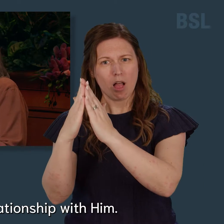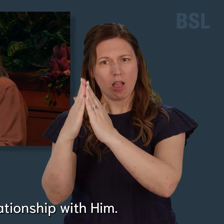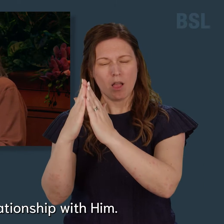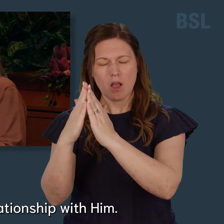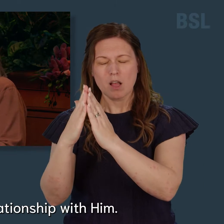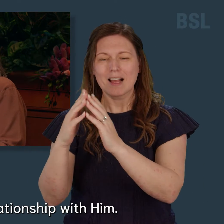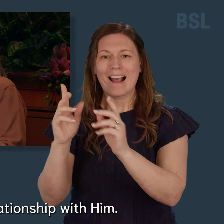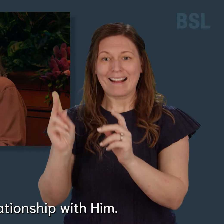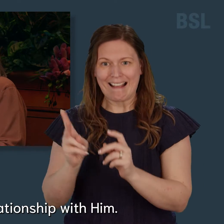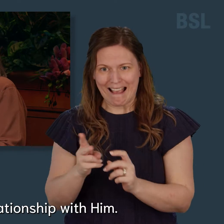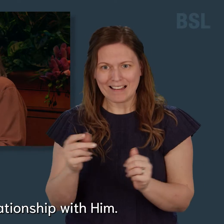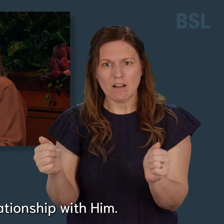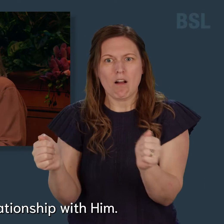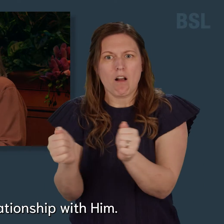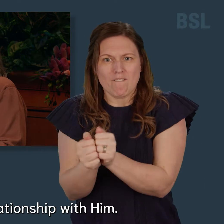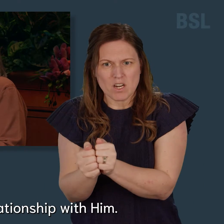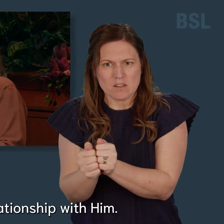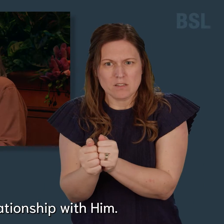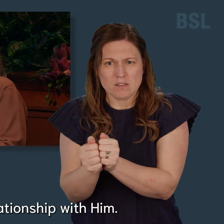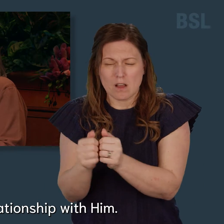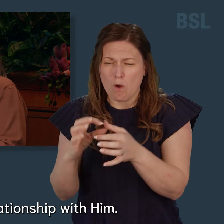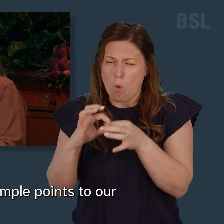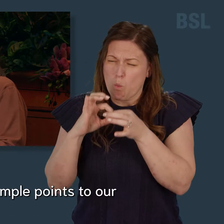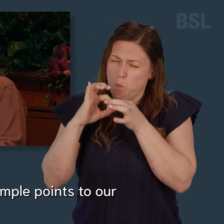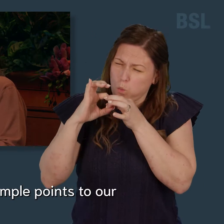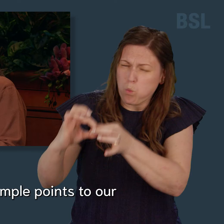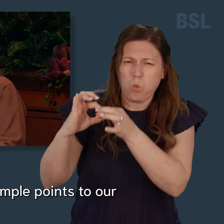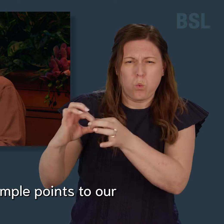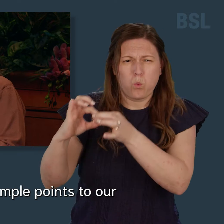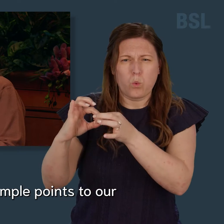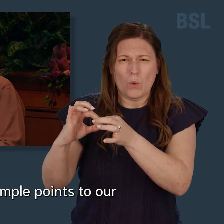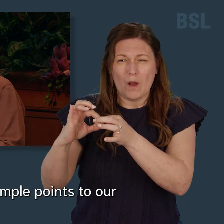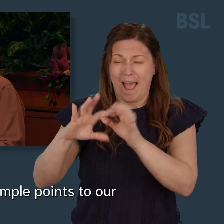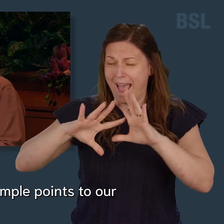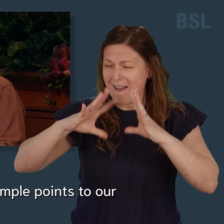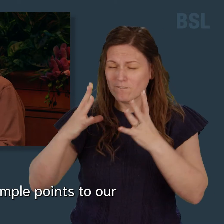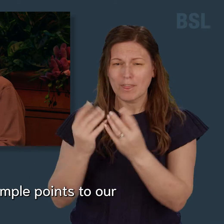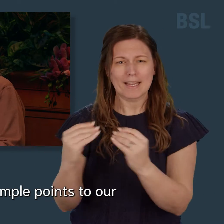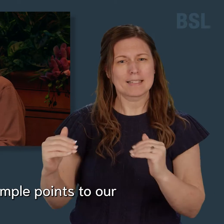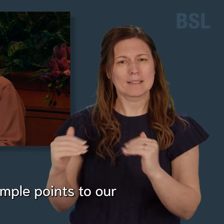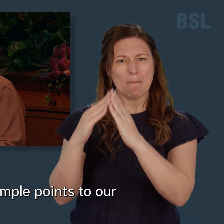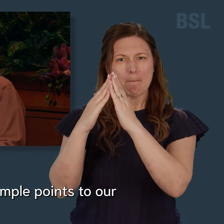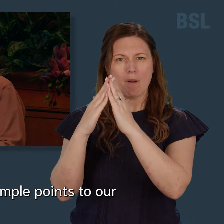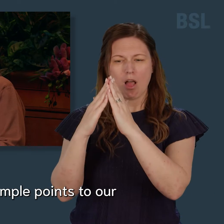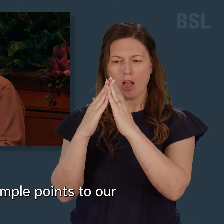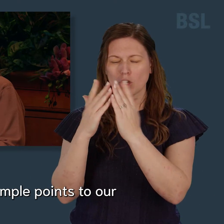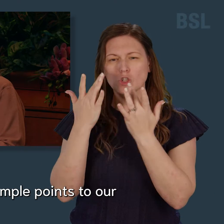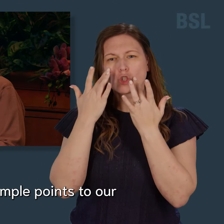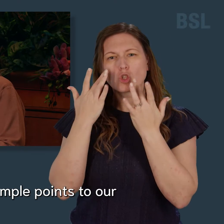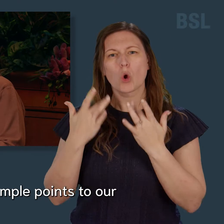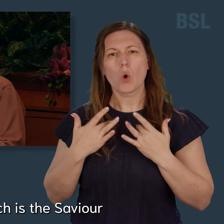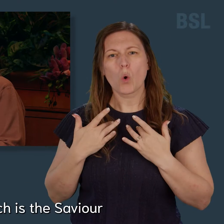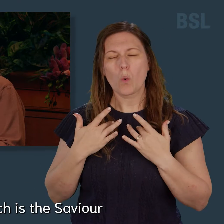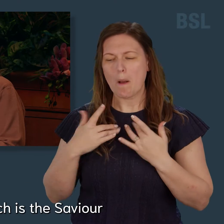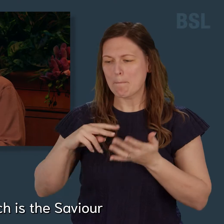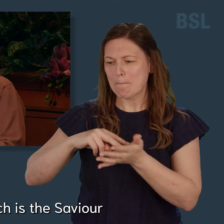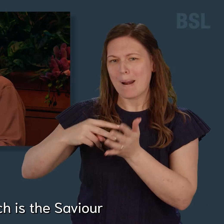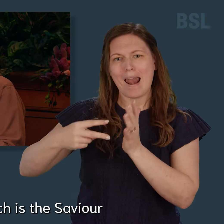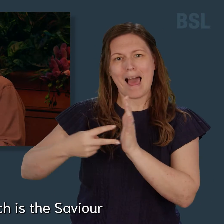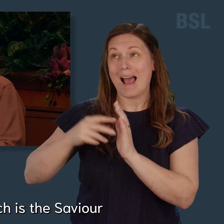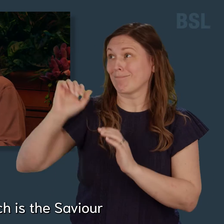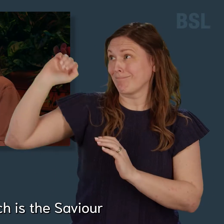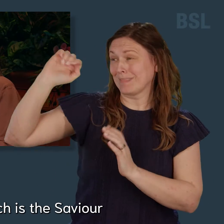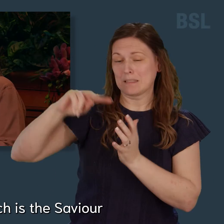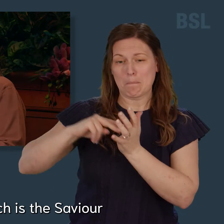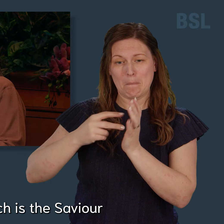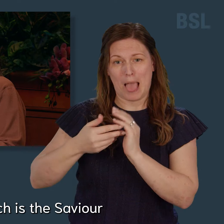we further deepen our relationship with him. Everything we do in the temple points to our Father's plan for us,